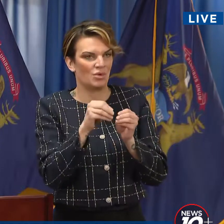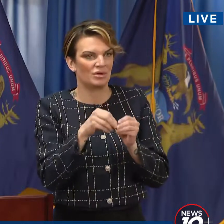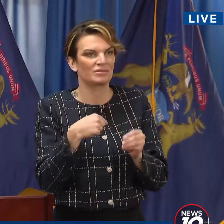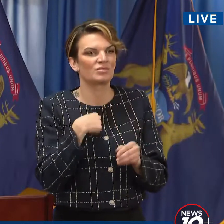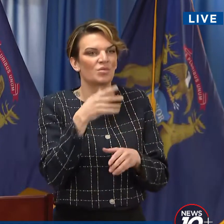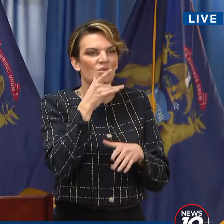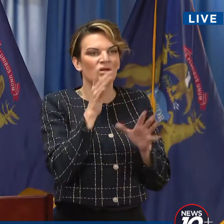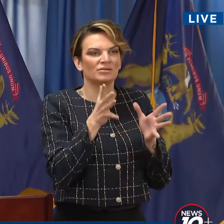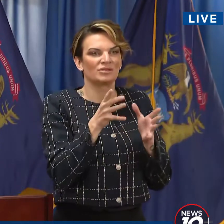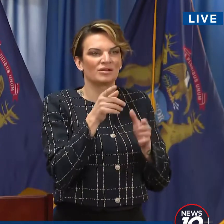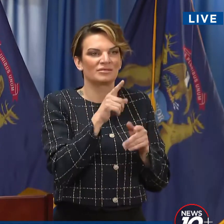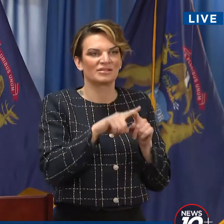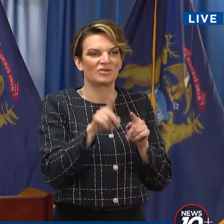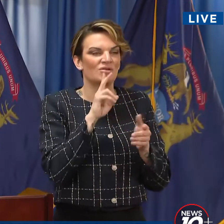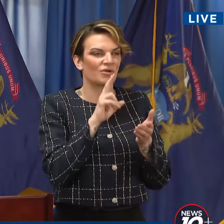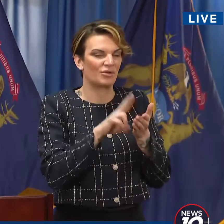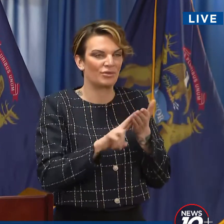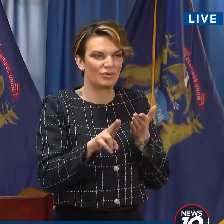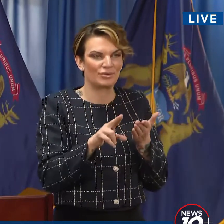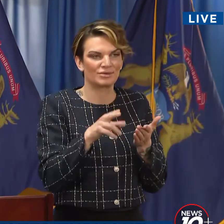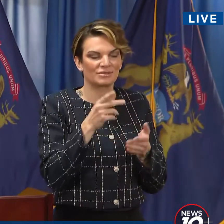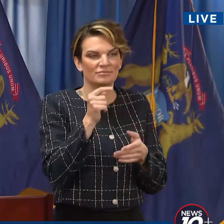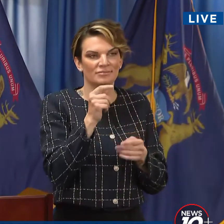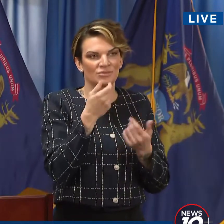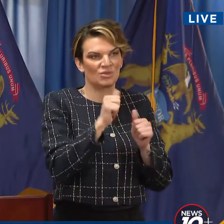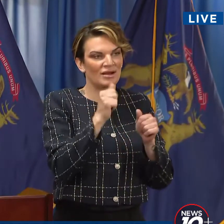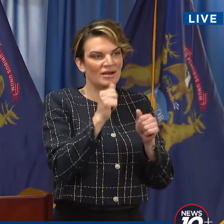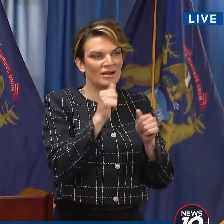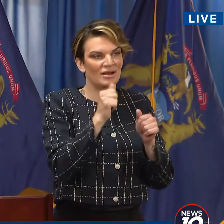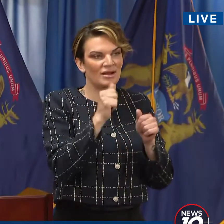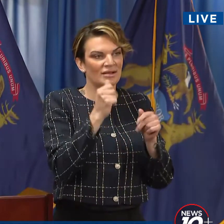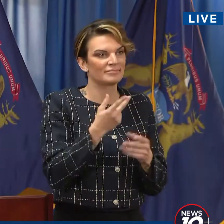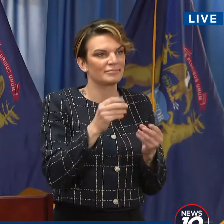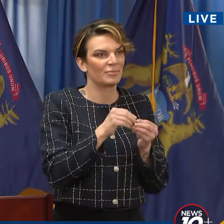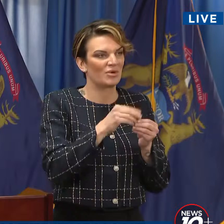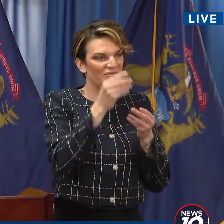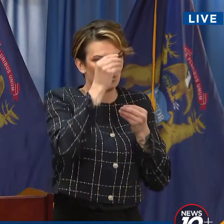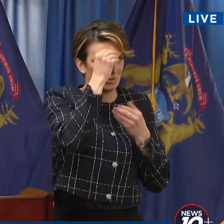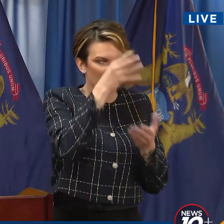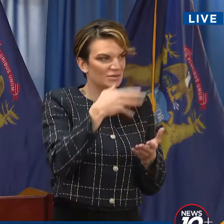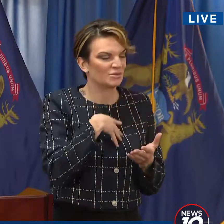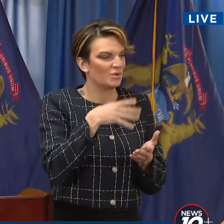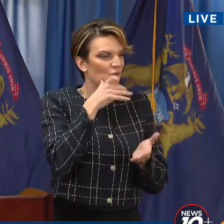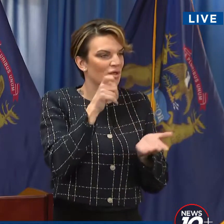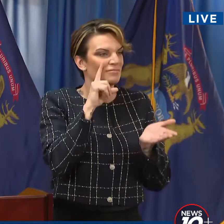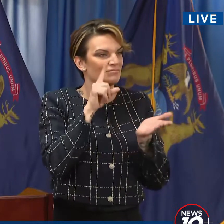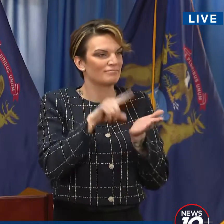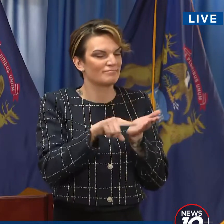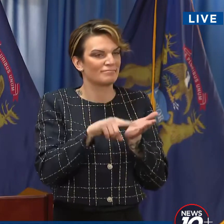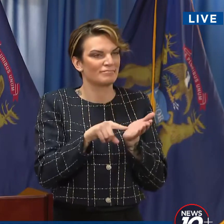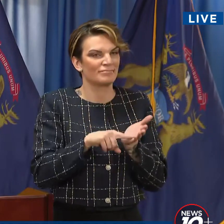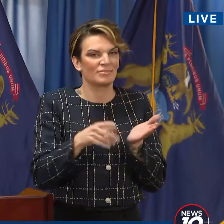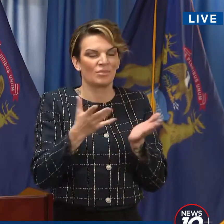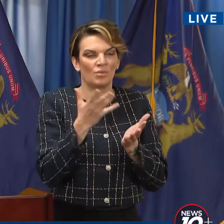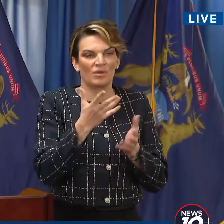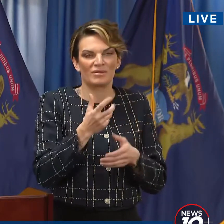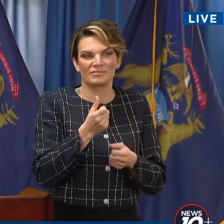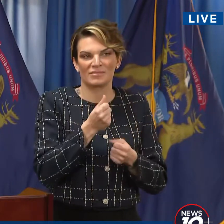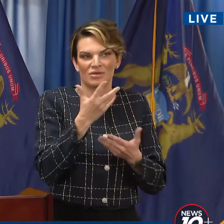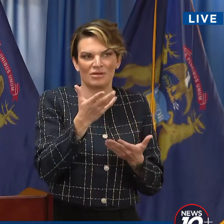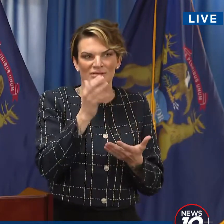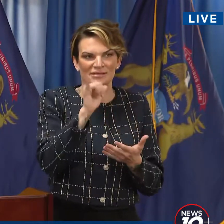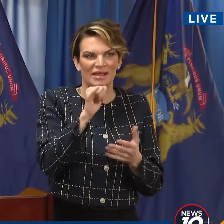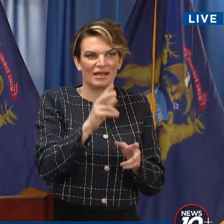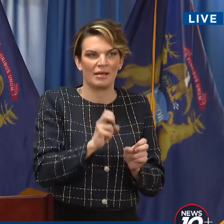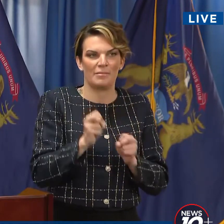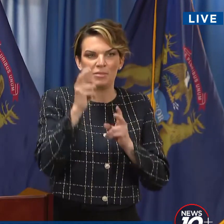with the clerks in the weeks ahead as well to get their insights as to what more, and we'll look into what exactly caused the uploading issue in